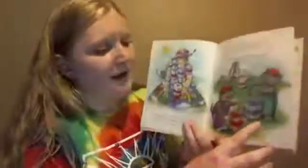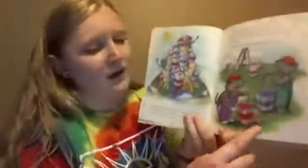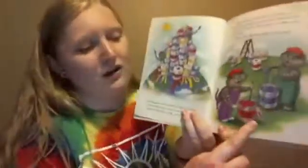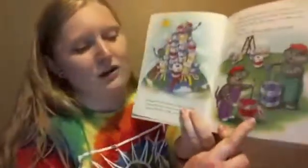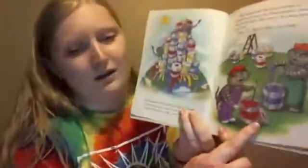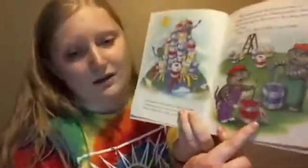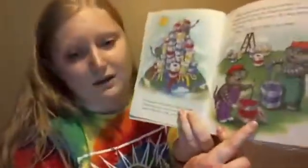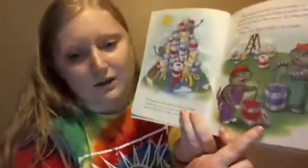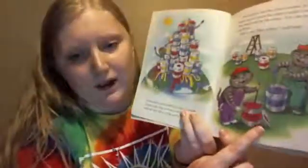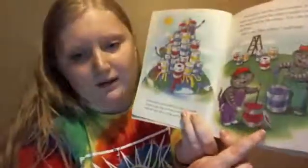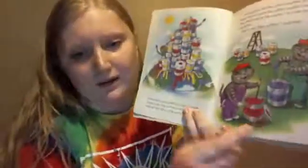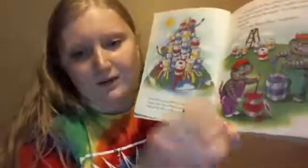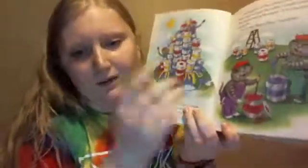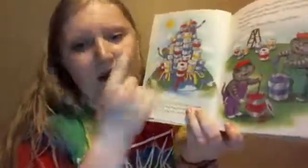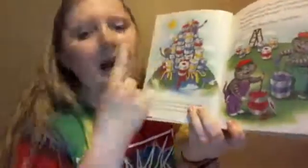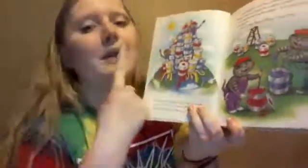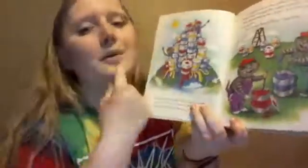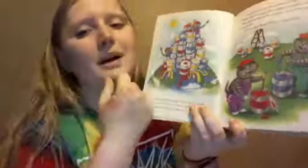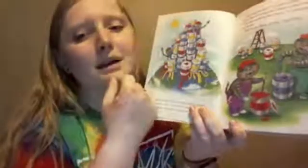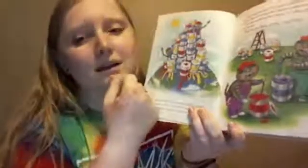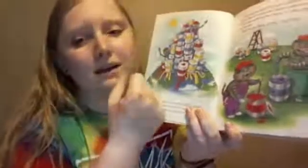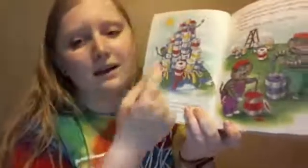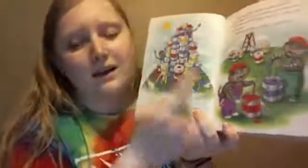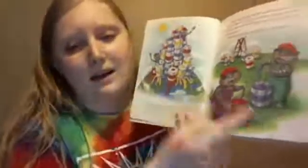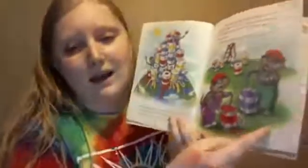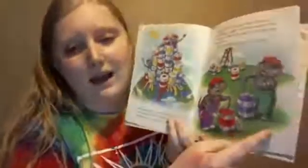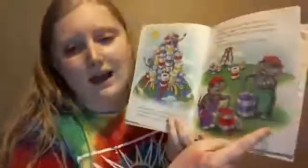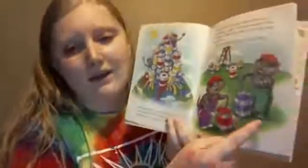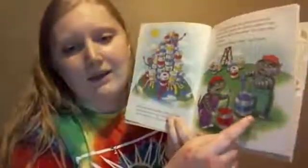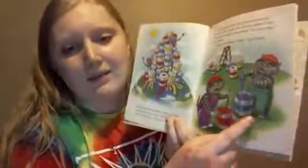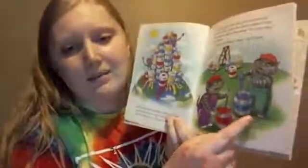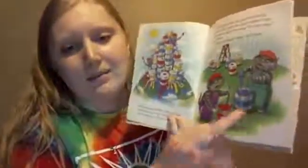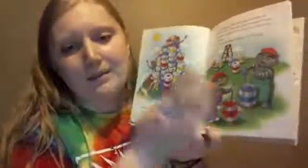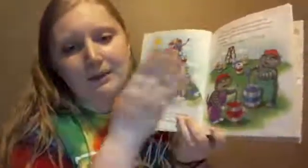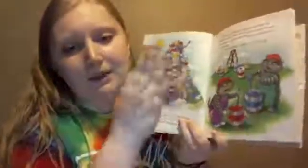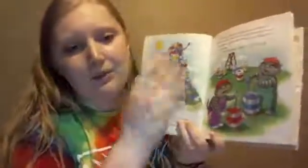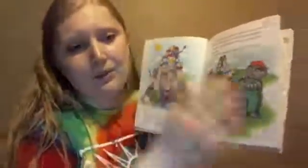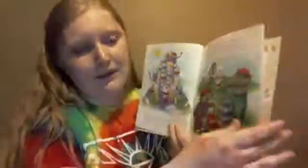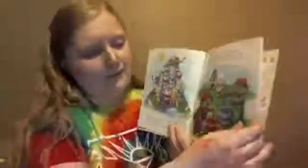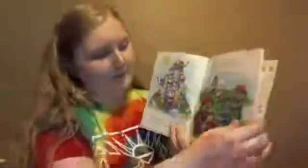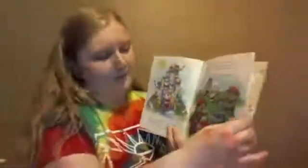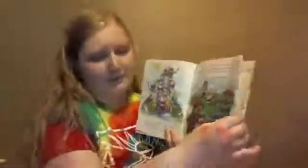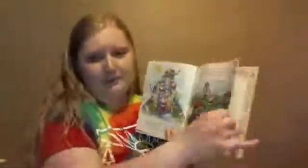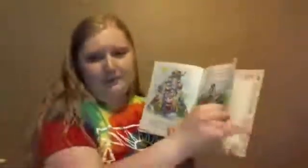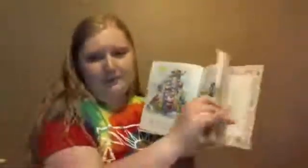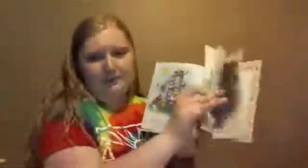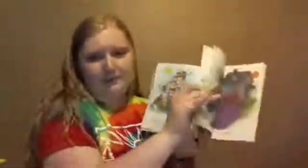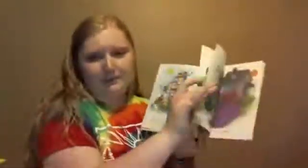Hush. He has the red one and the blue one.